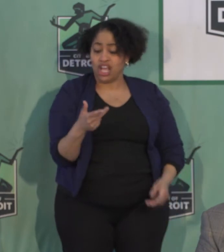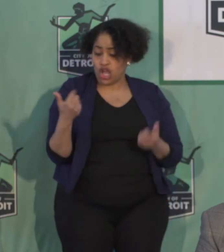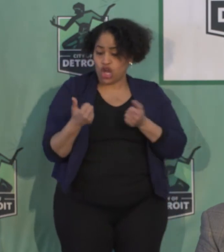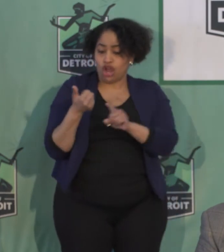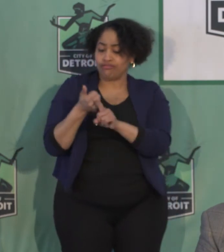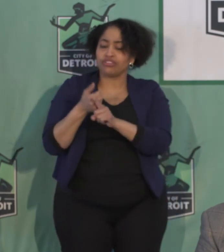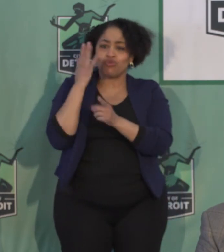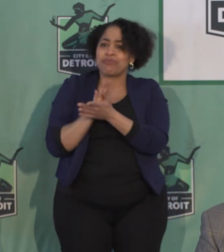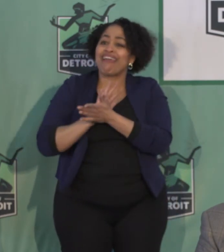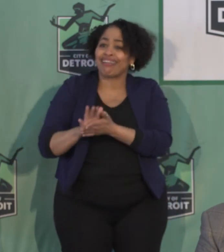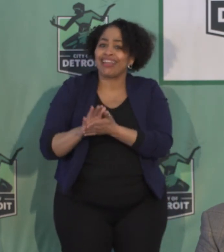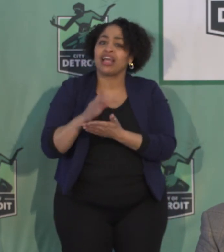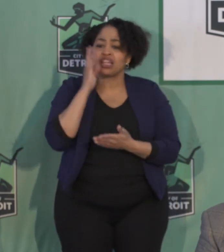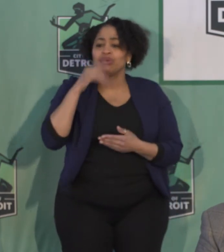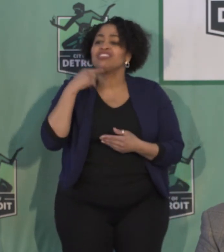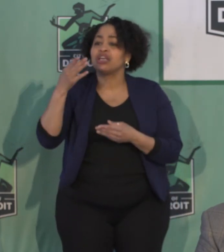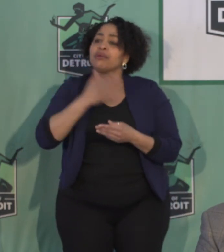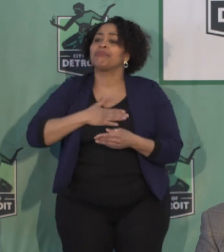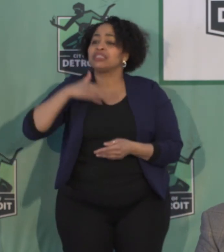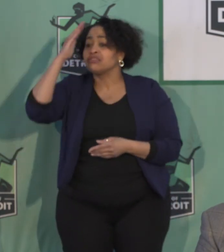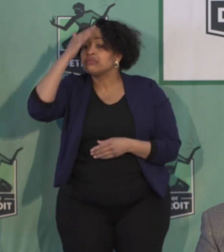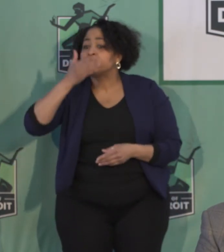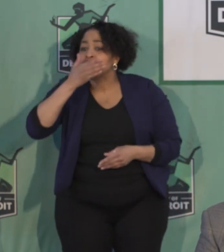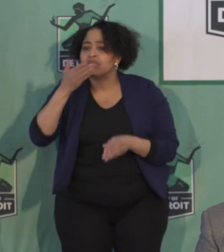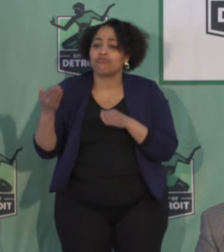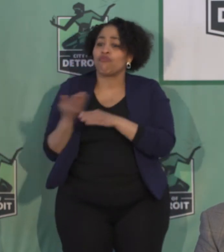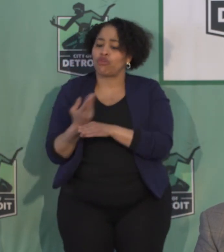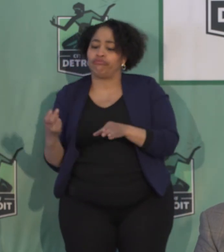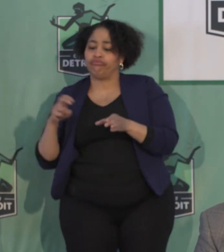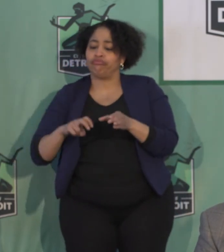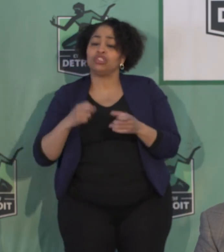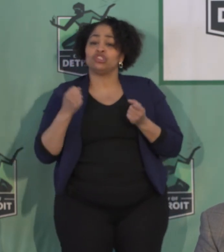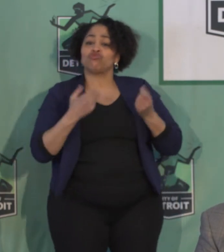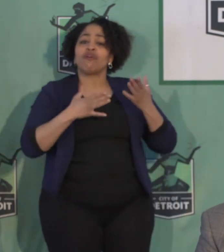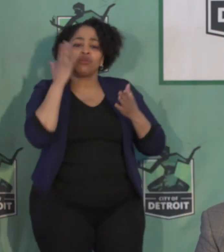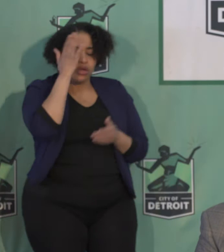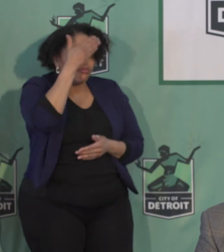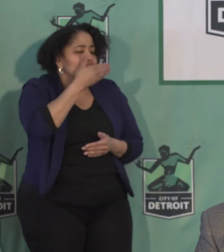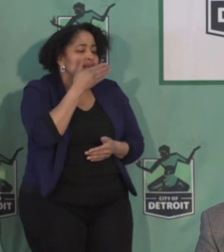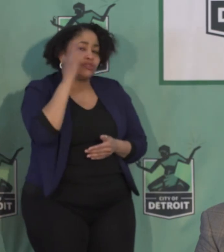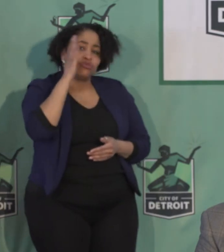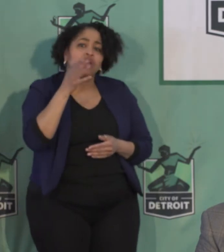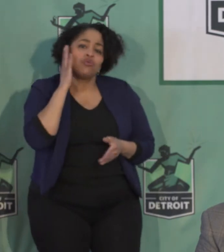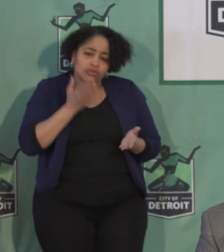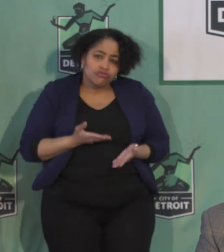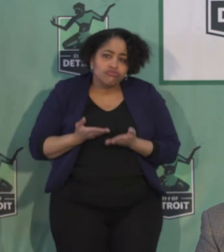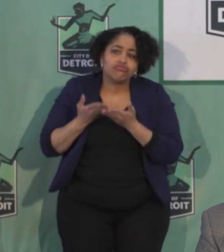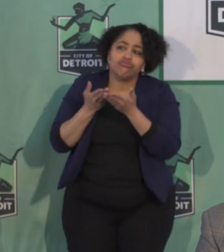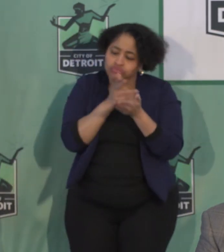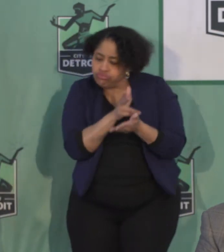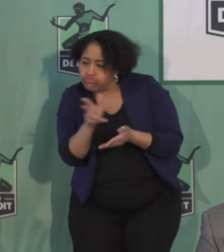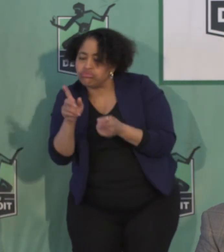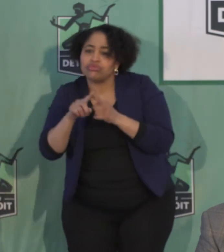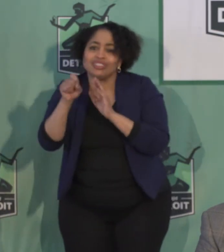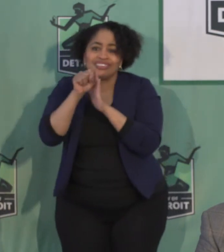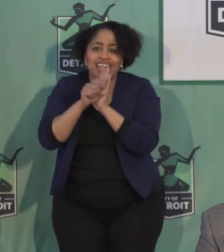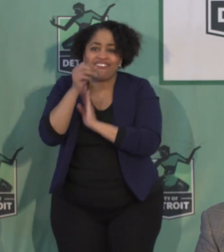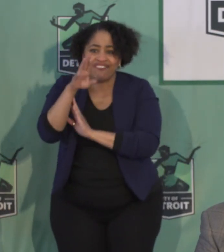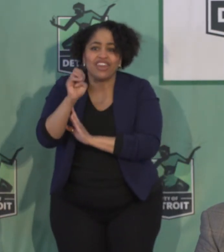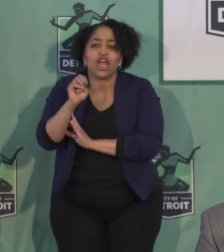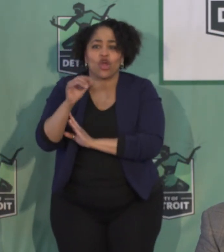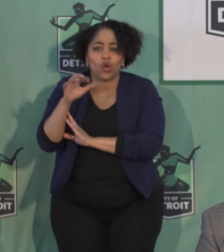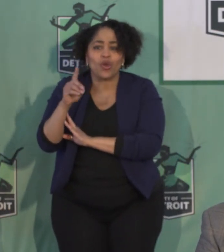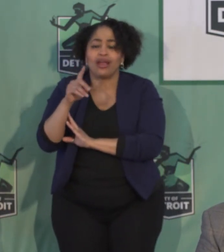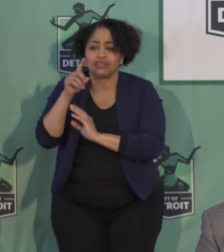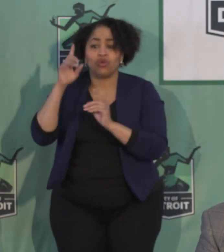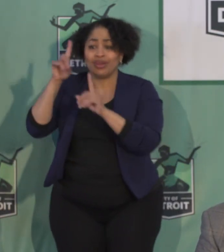sanitized car. You'll be asked to put on a mask before you get in the car. The driver will have a mask. They will take you up to the fairgrounds. You will get tested, and